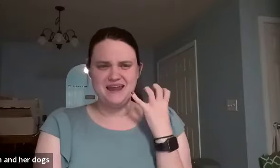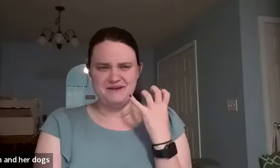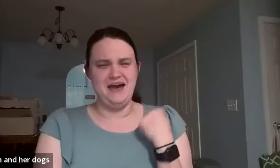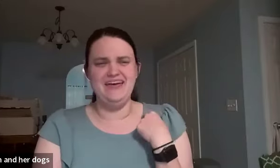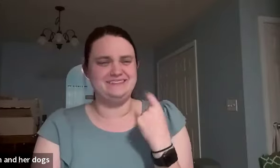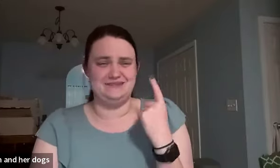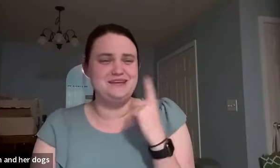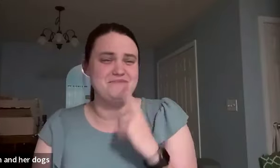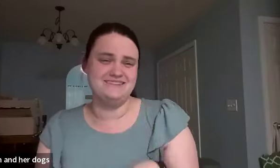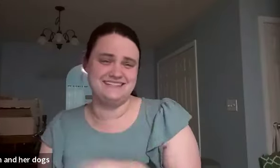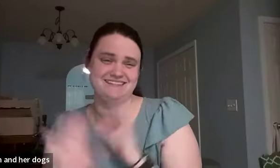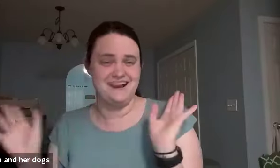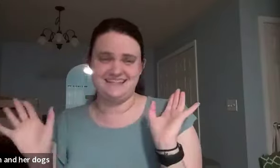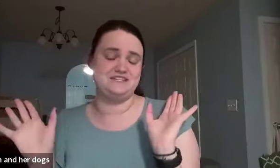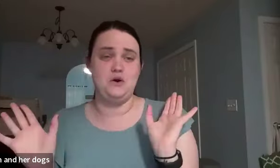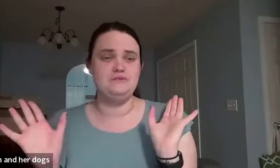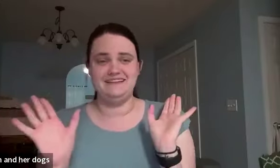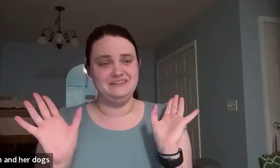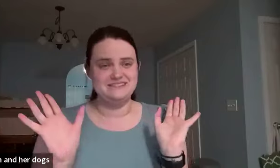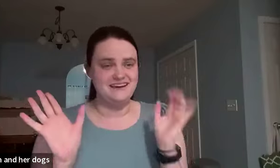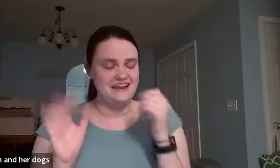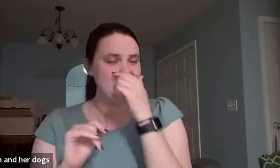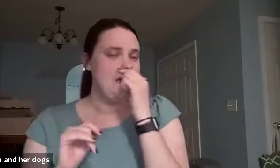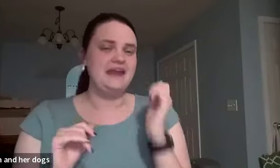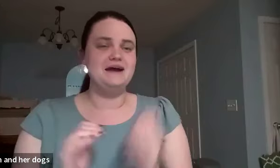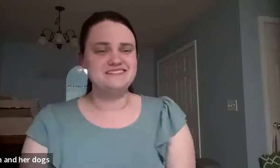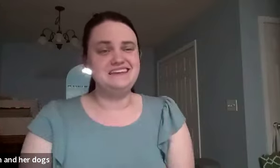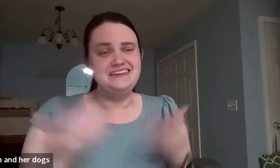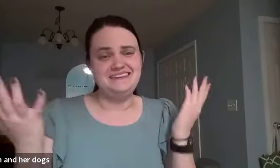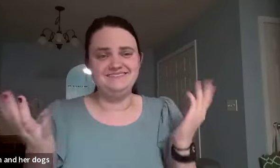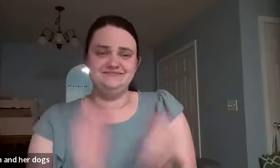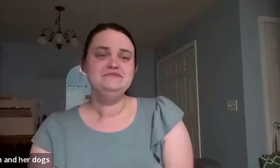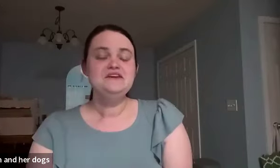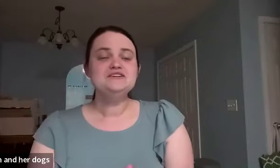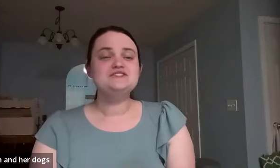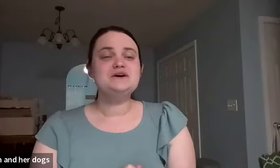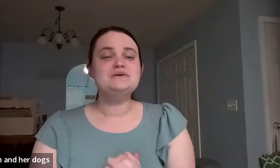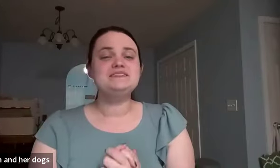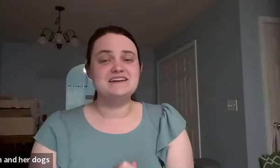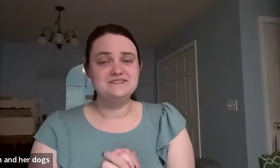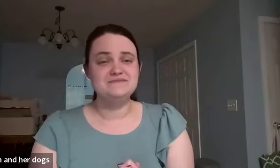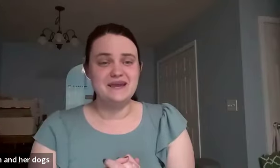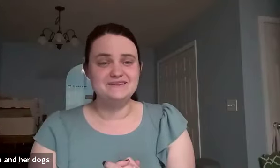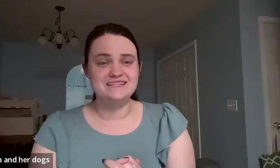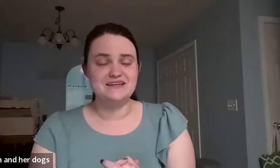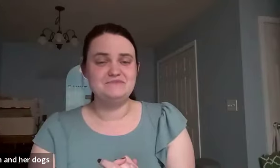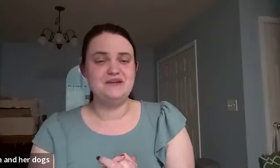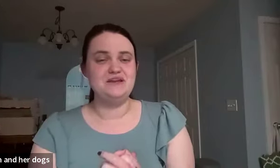mad about how that tomatoes does not get its own like little sign. And I'm just like, eh. So the sign for tomatoes is gonna